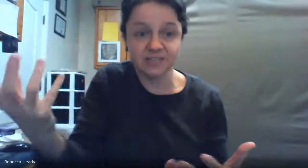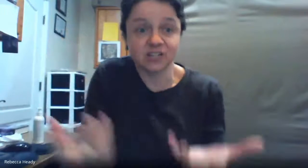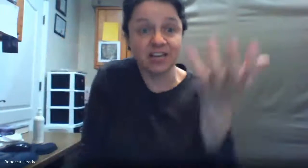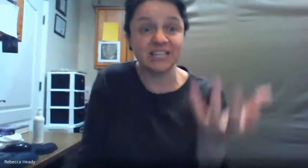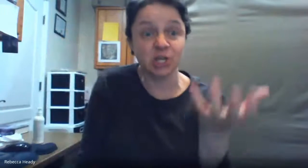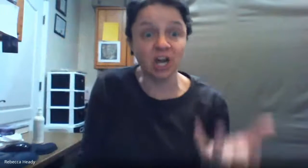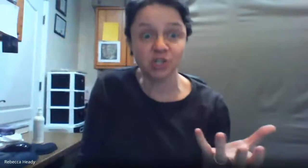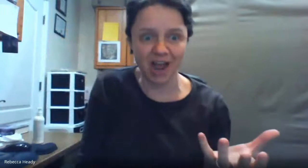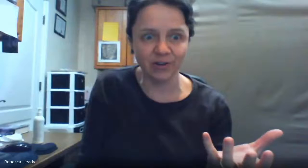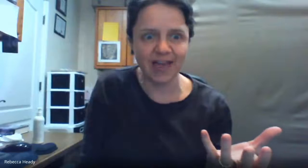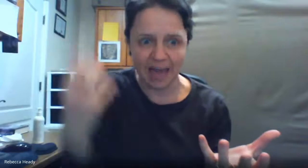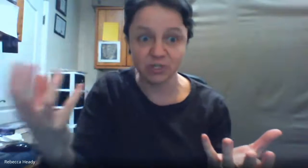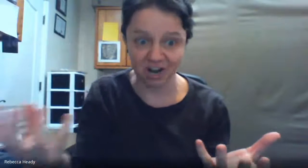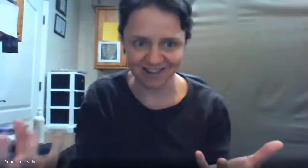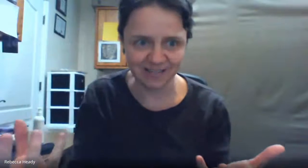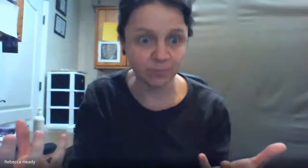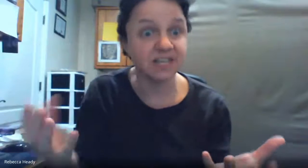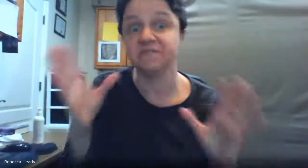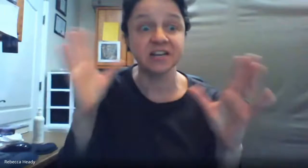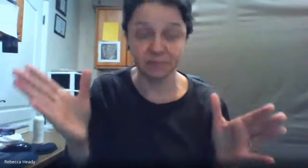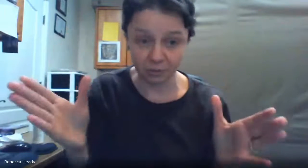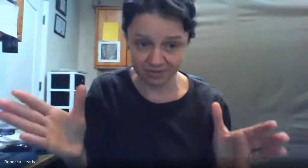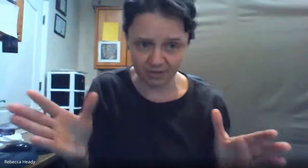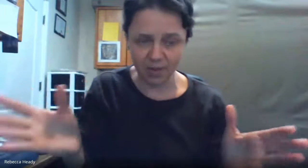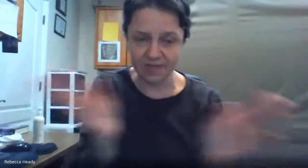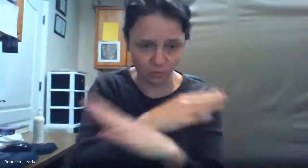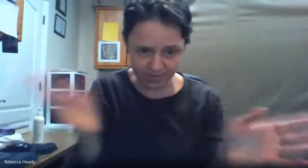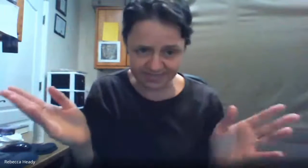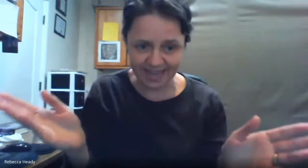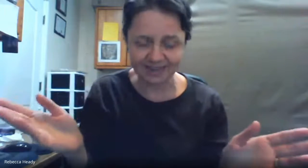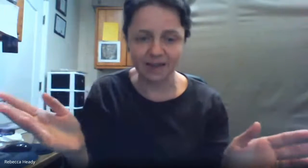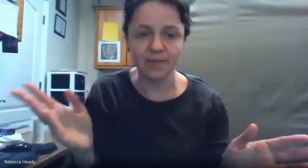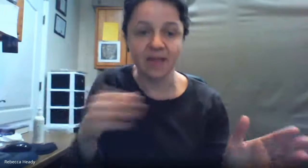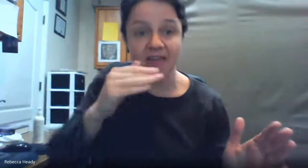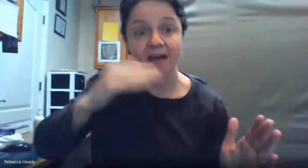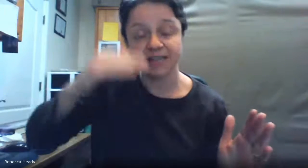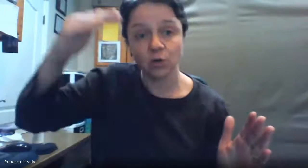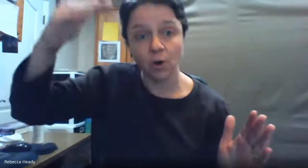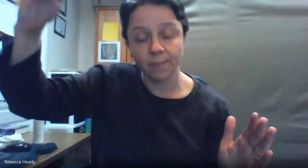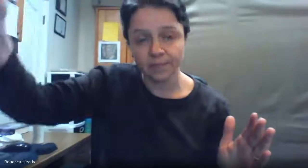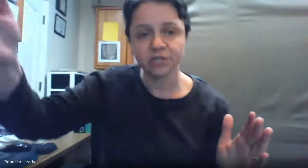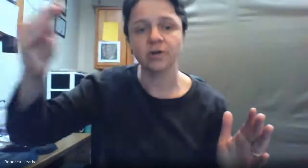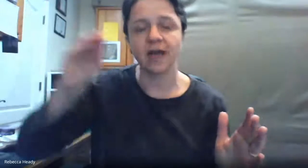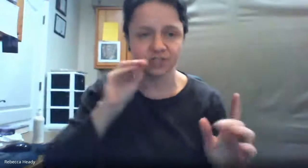it's like trying to teach a young child abstract concepts. It's very difficult, and they don't always get it. I mean, and they have to kind of grow up and mature and have